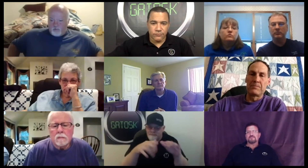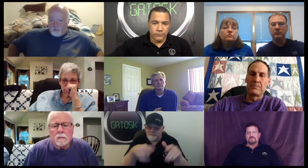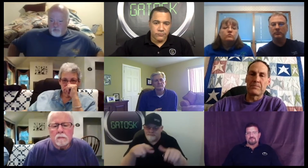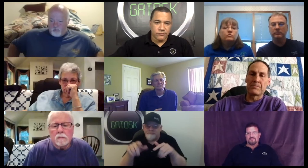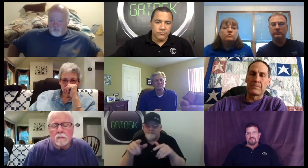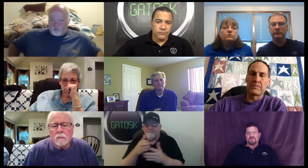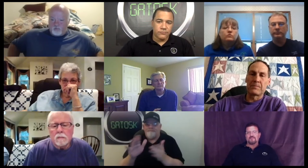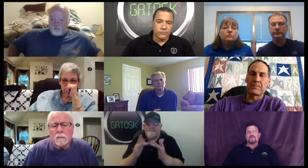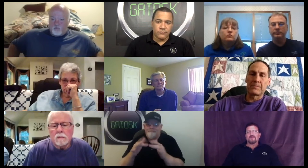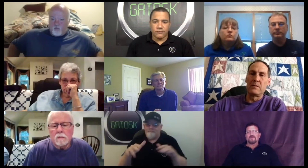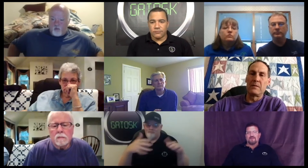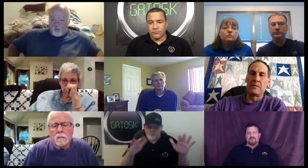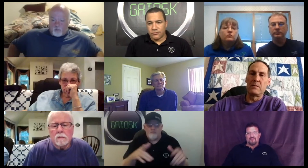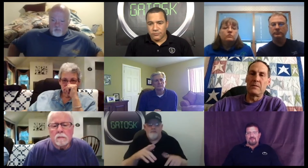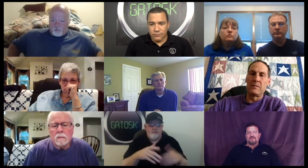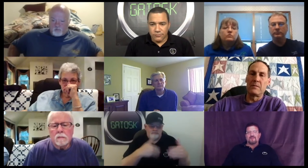They're able to contact through phone calls or through the internet.